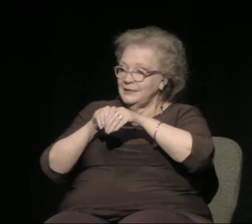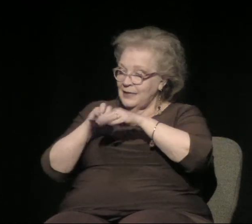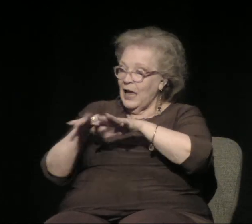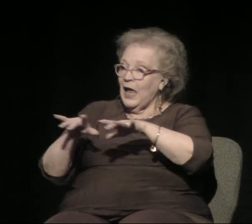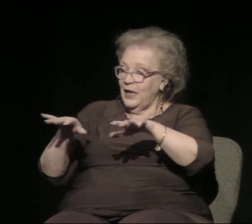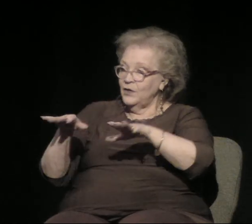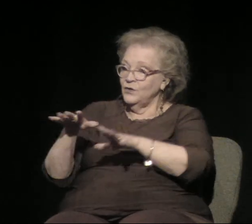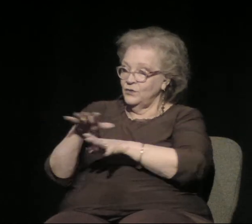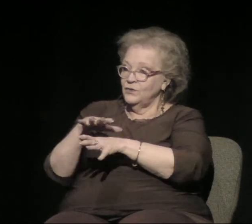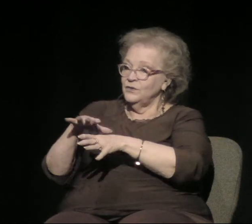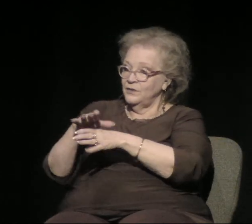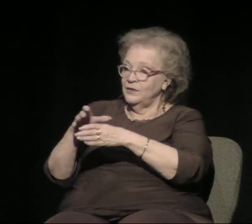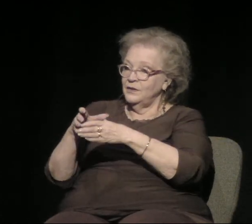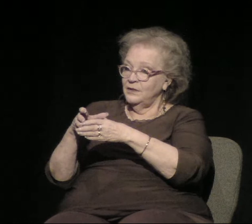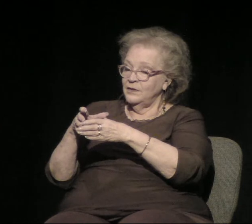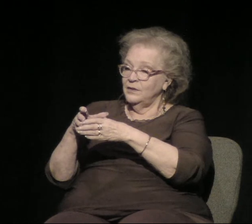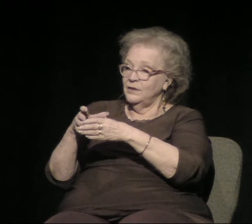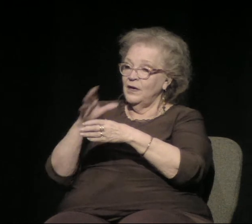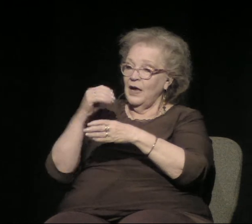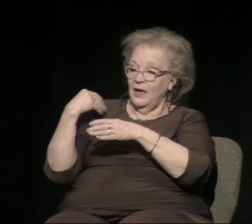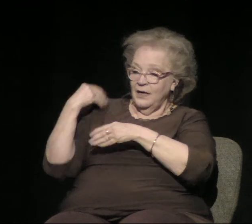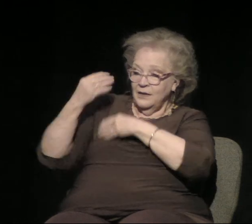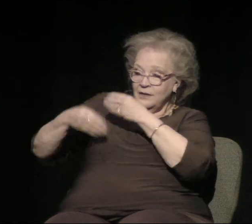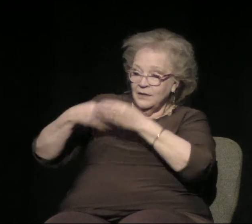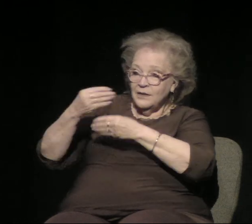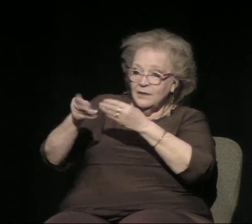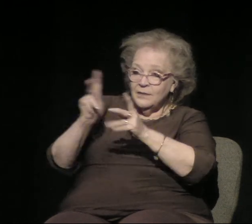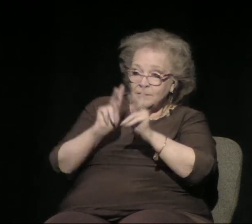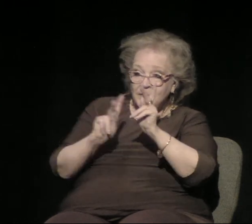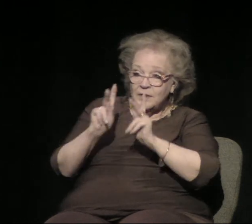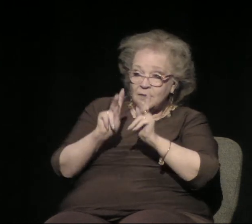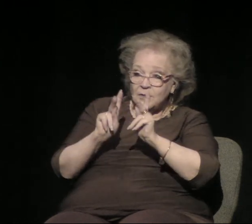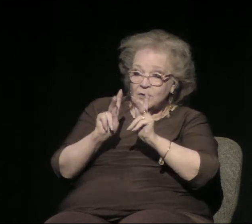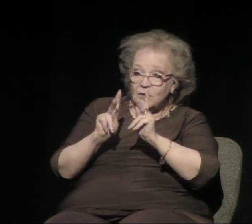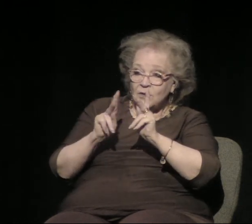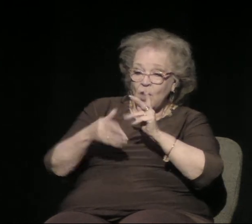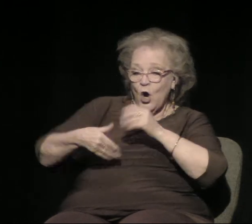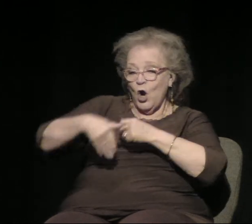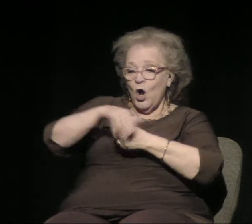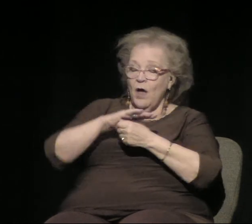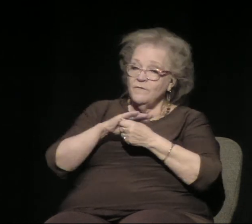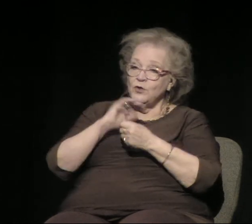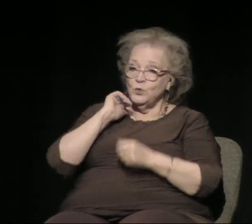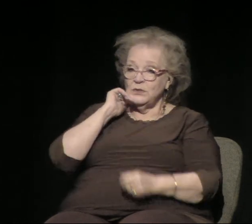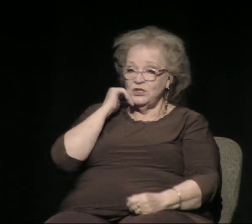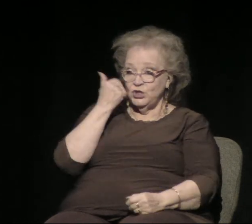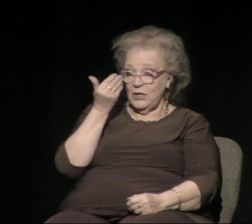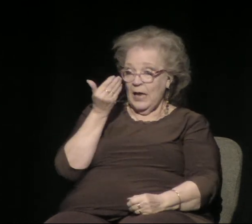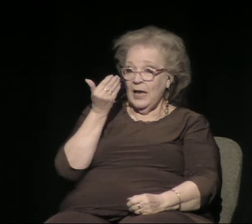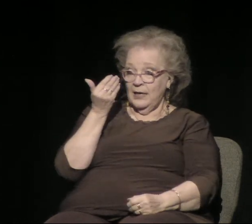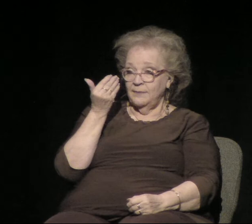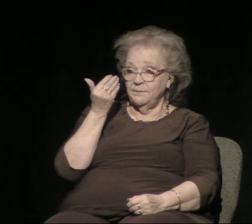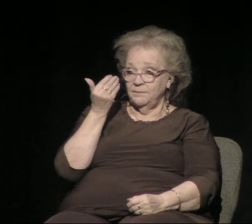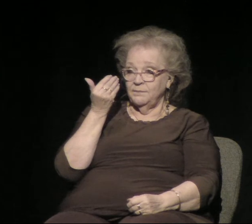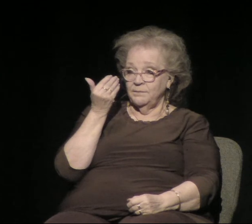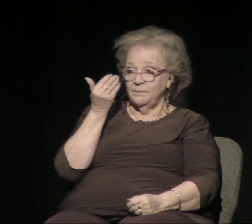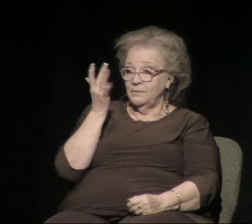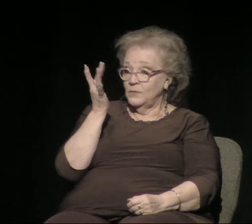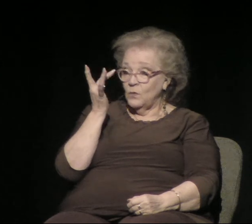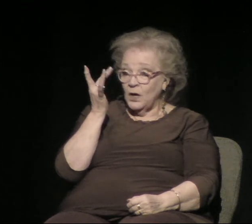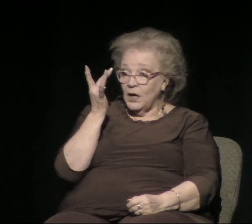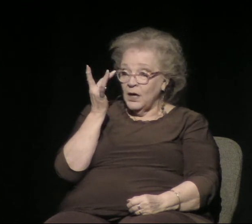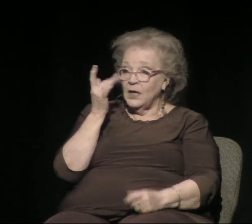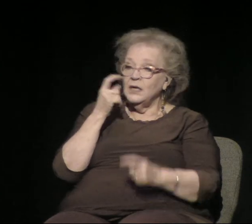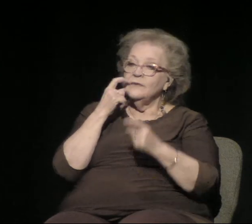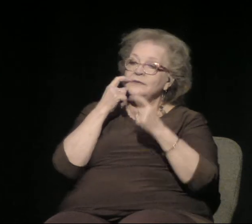We and our kings, our princes, and our ancestors are covered with shame because we have